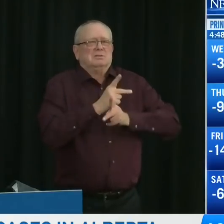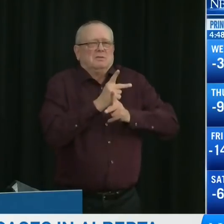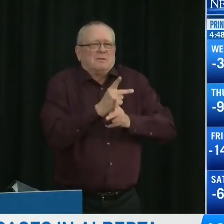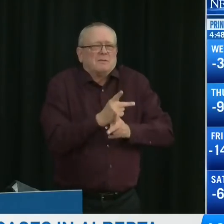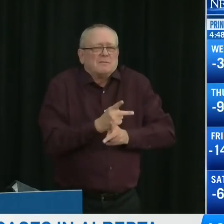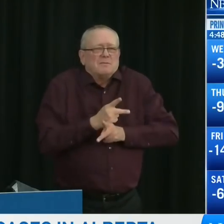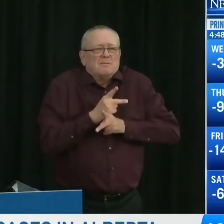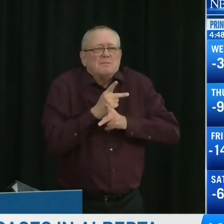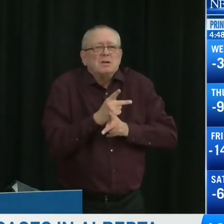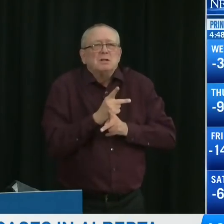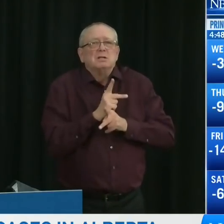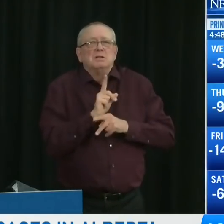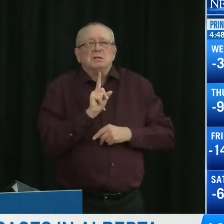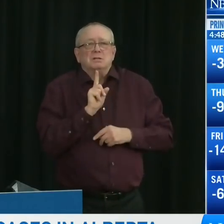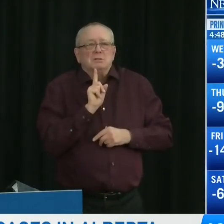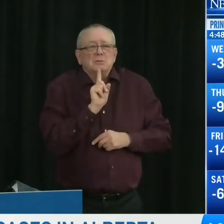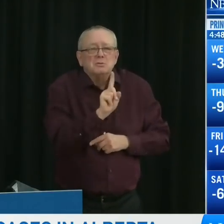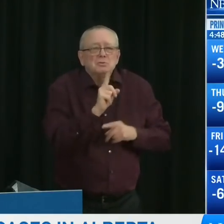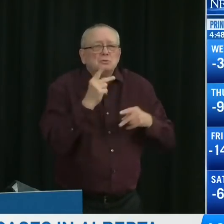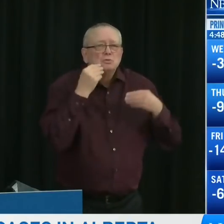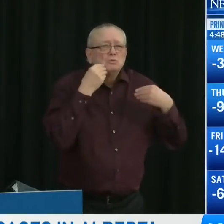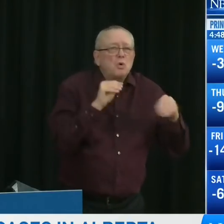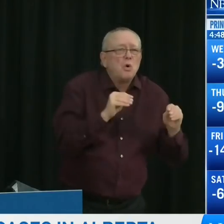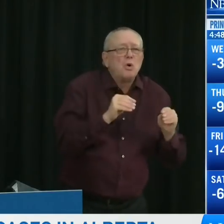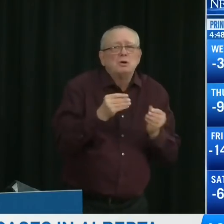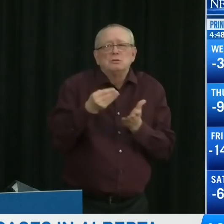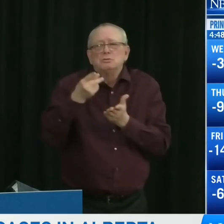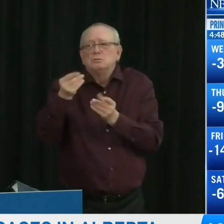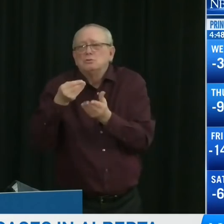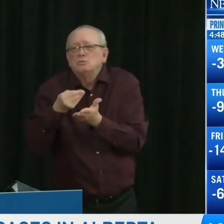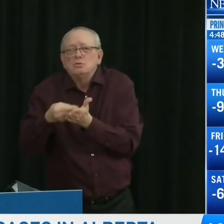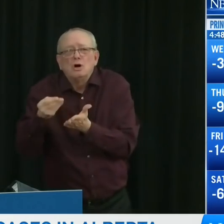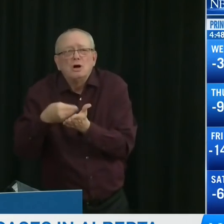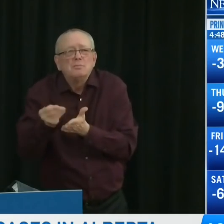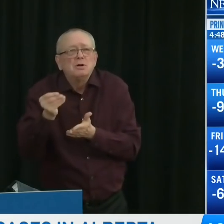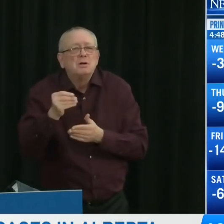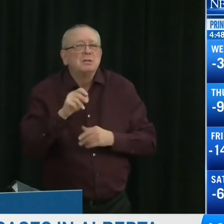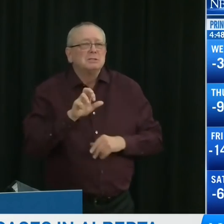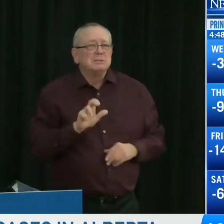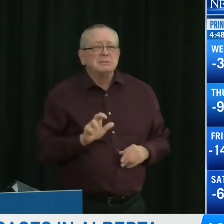every stair railing or escalator as an opportunity to prevent COVID spread.